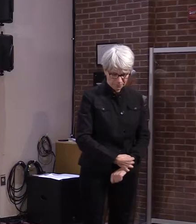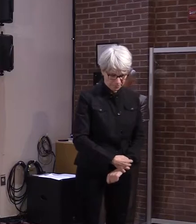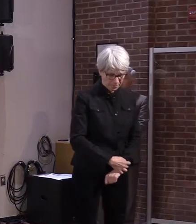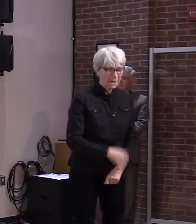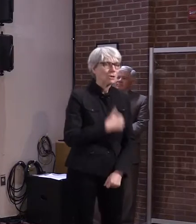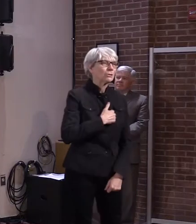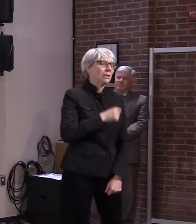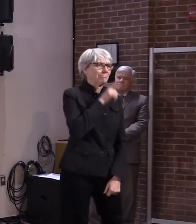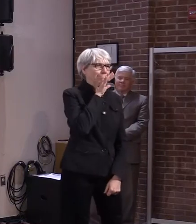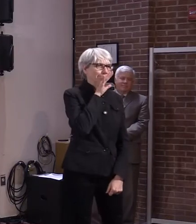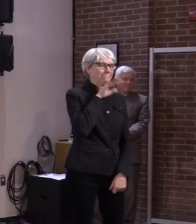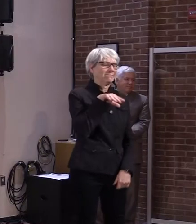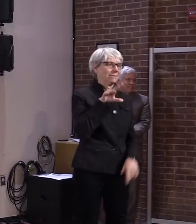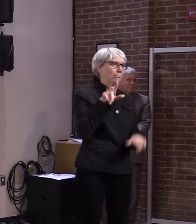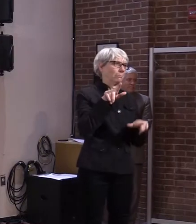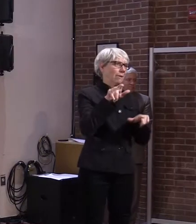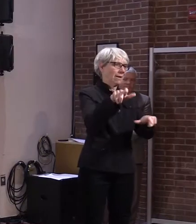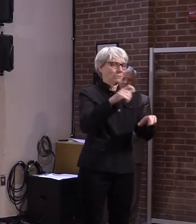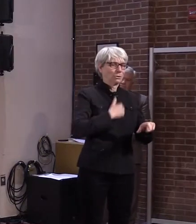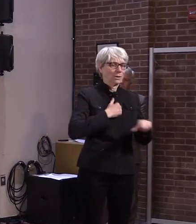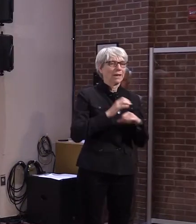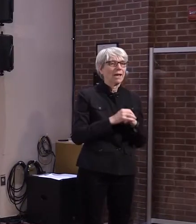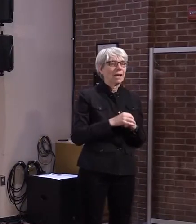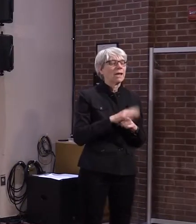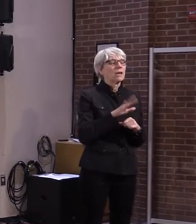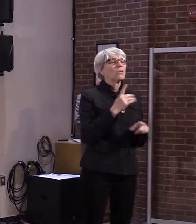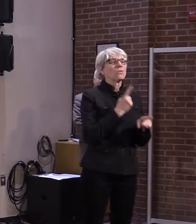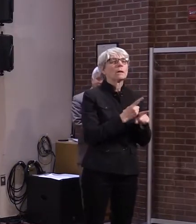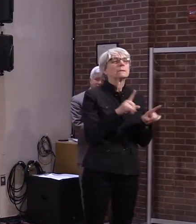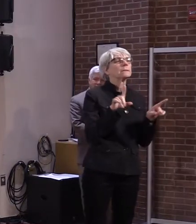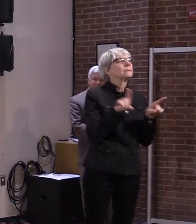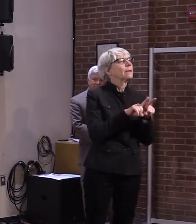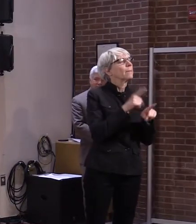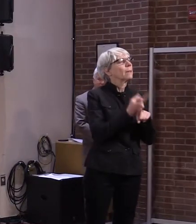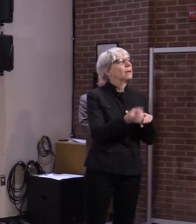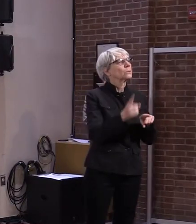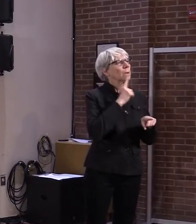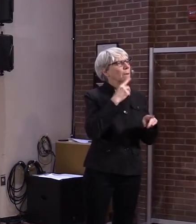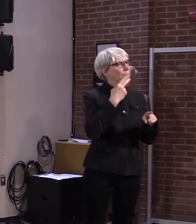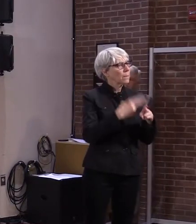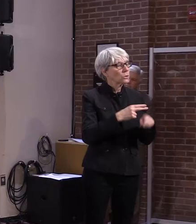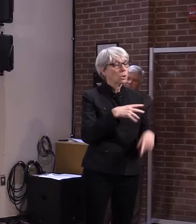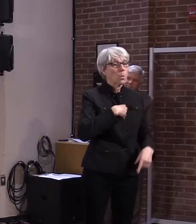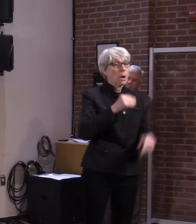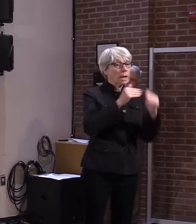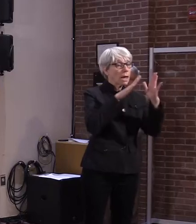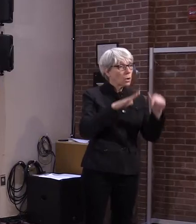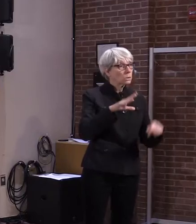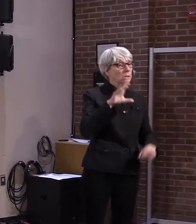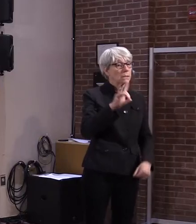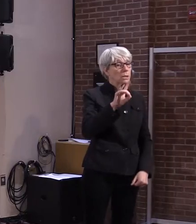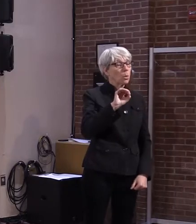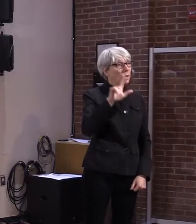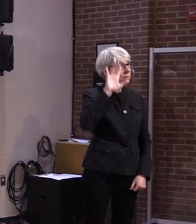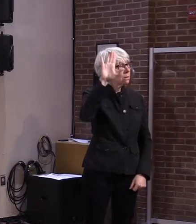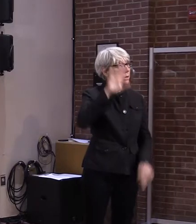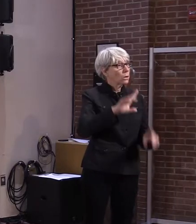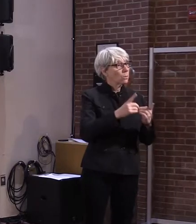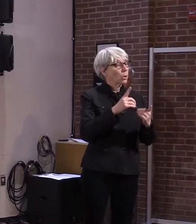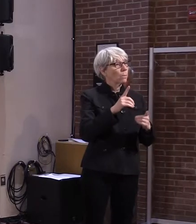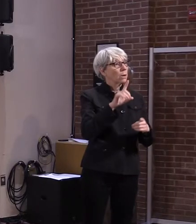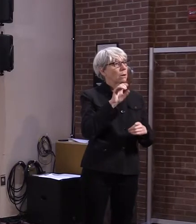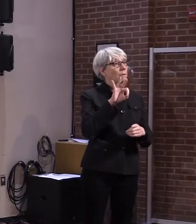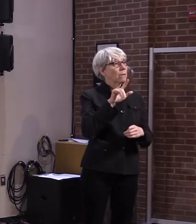Yeah, sorry, I went through that quickly. As I mentioned last week, we had a briefing from White House and Department of Labor on this, so we still don't